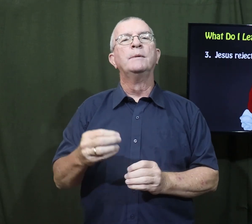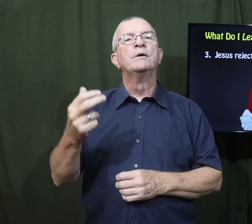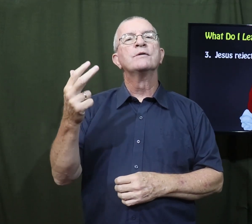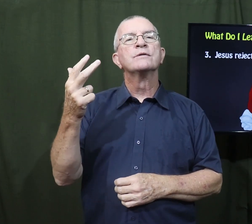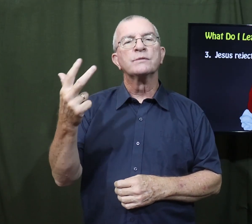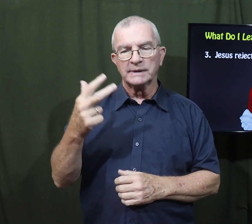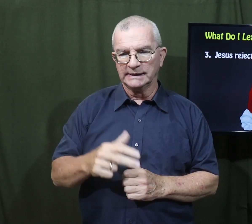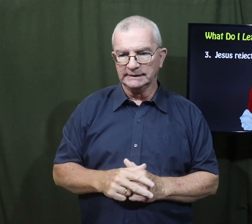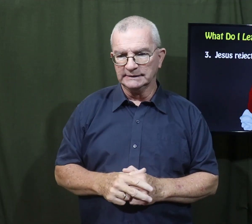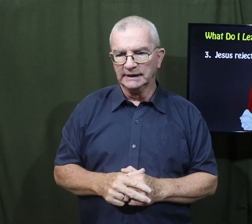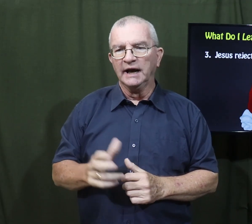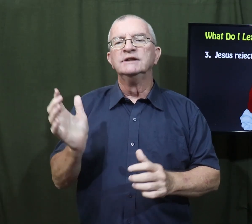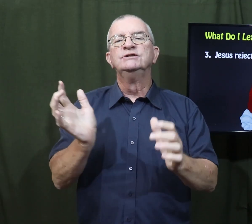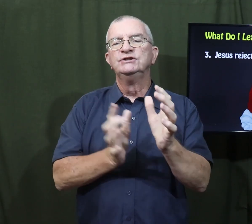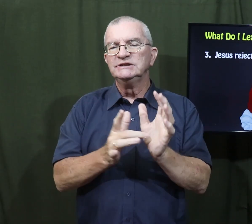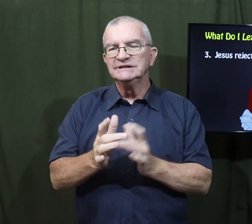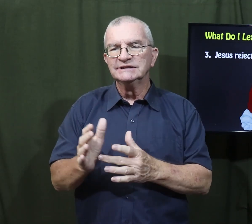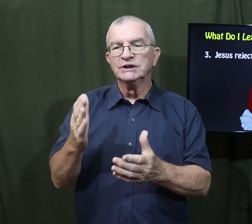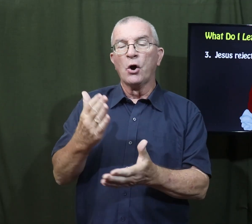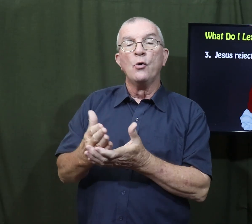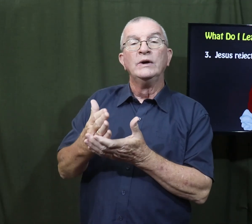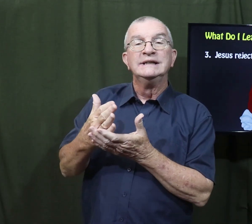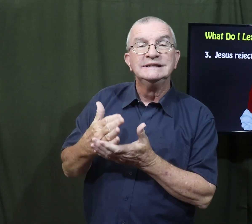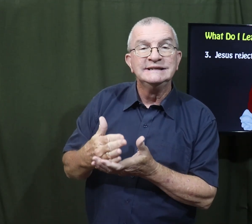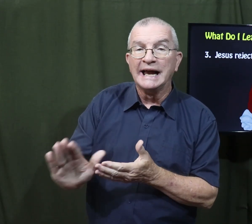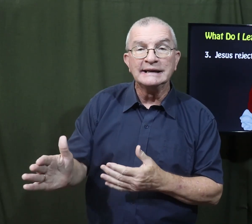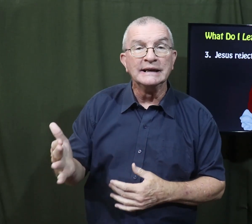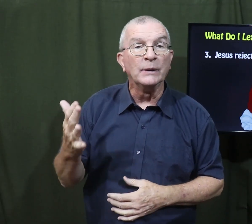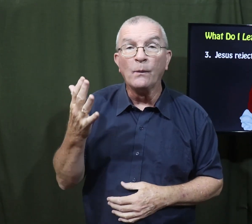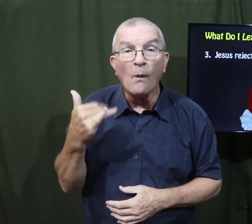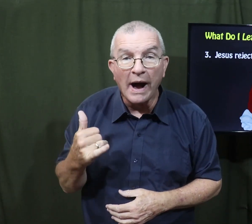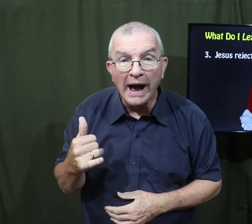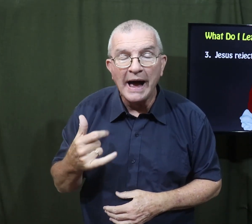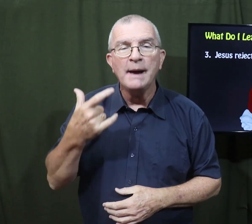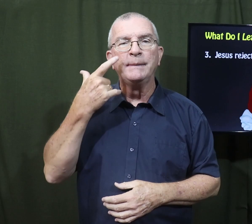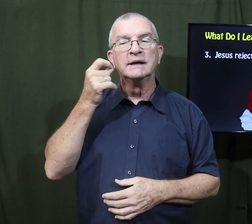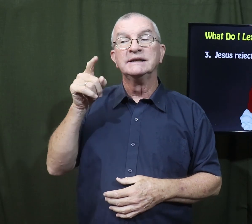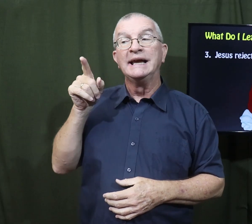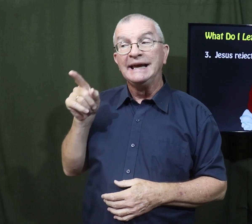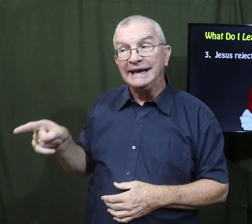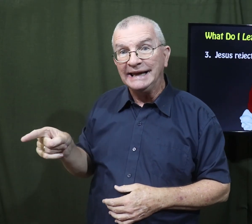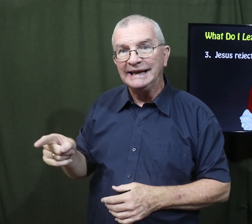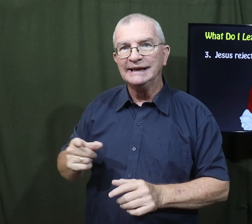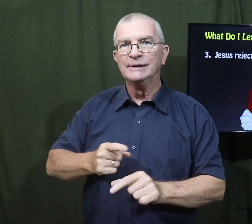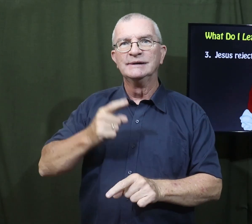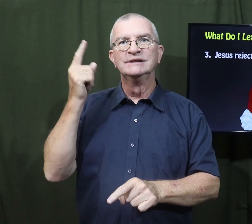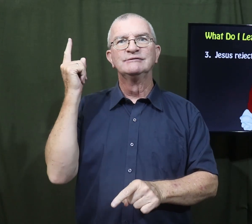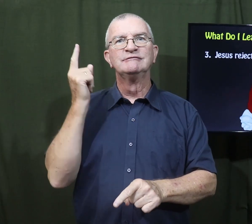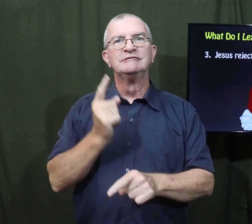Number three, Jesus rejected. Why? Because He is right.